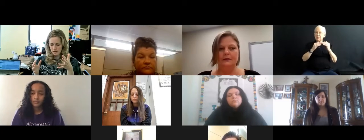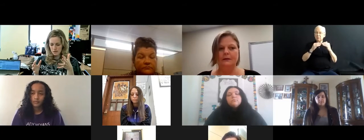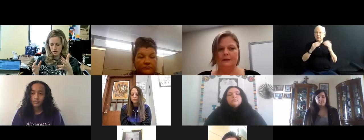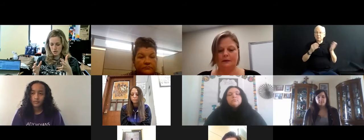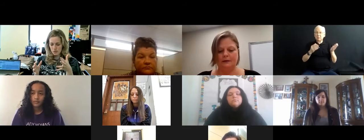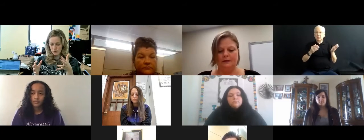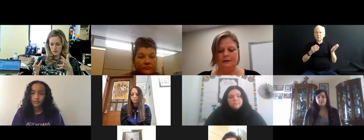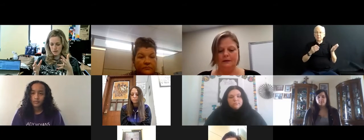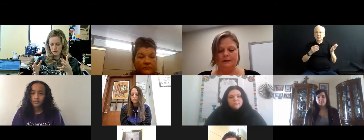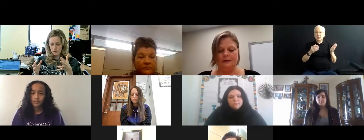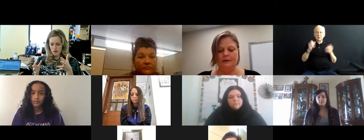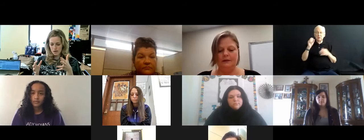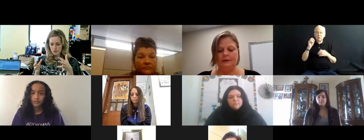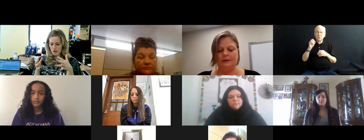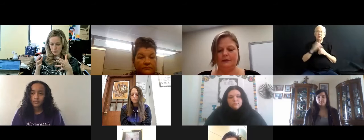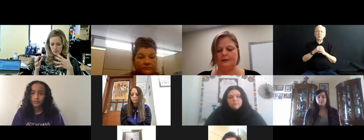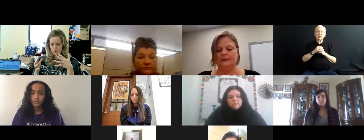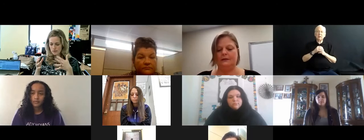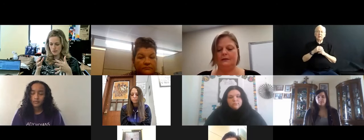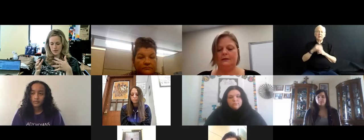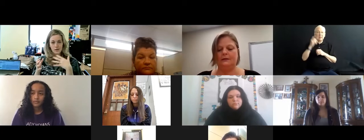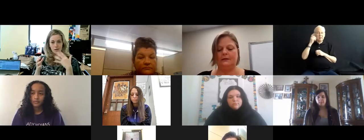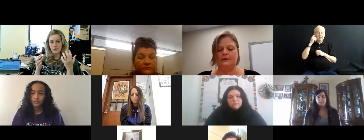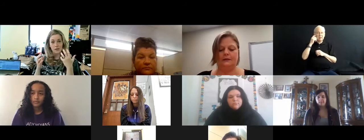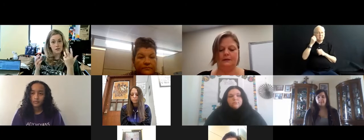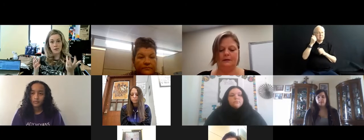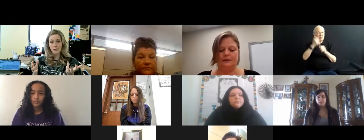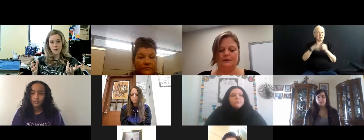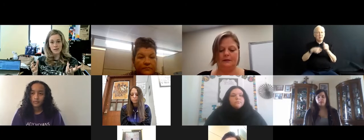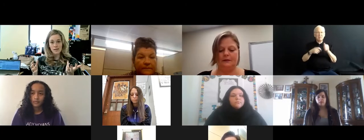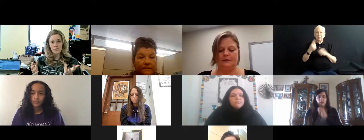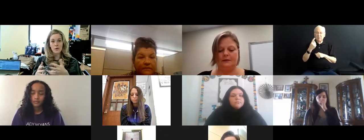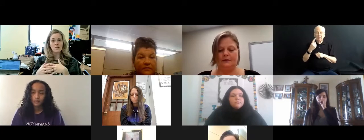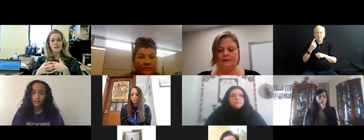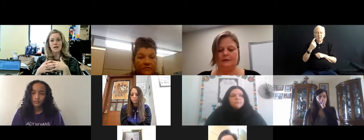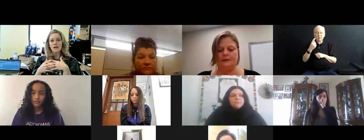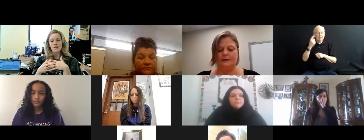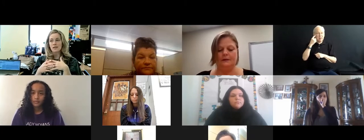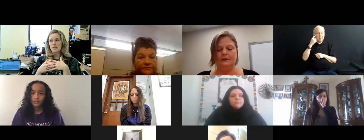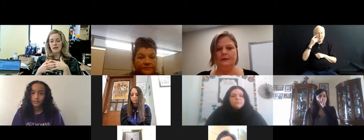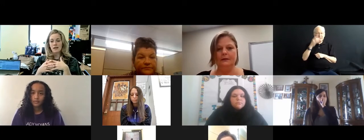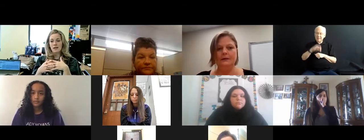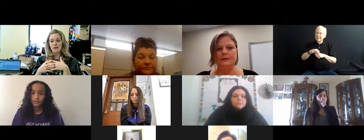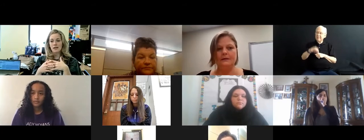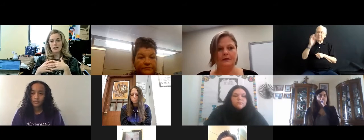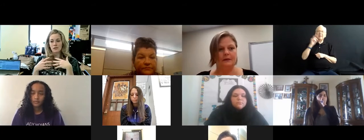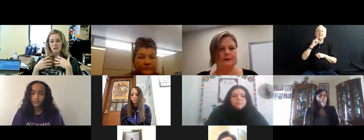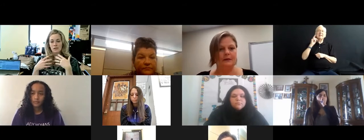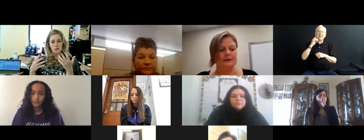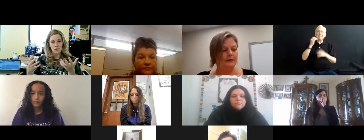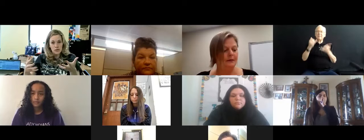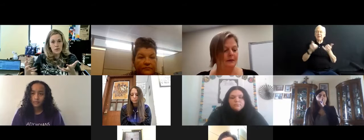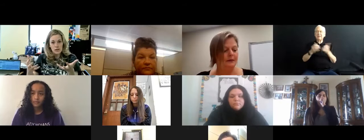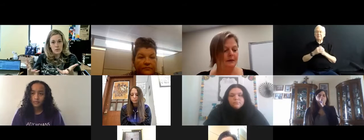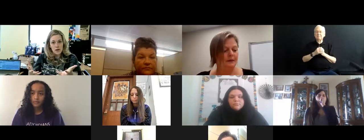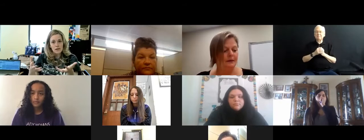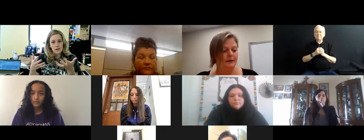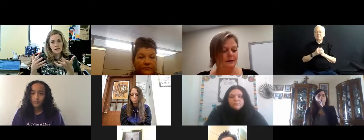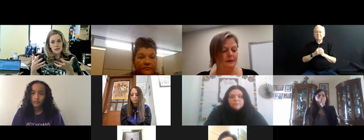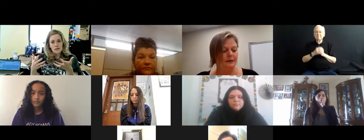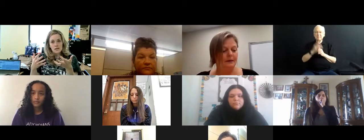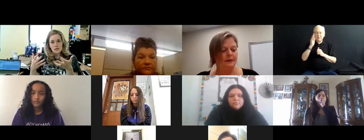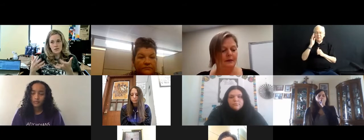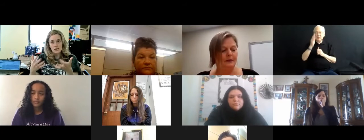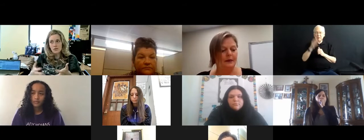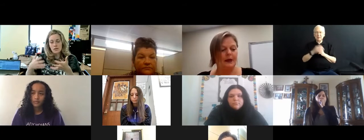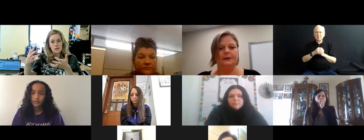And so they thought, everyone was okay. They're gonna pick one of the deaf ones. They had told them what they wanted.